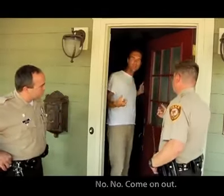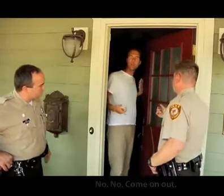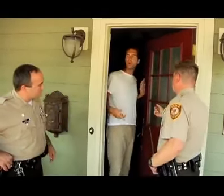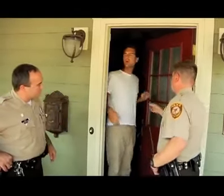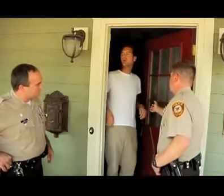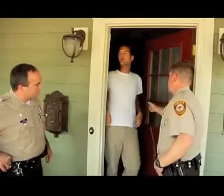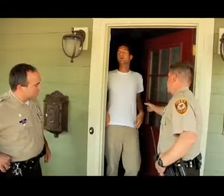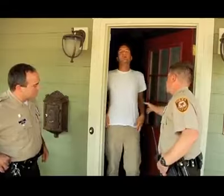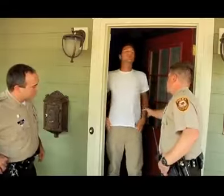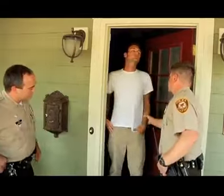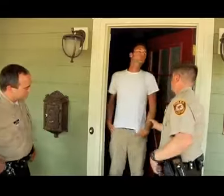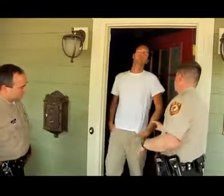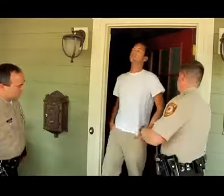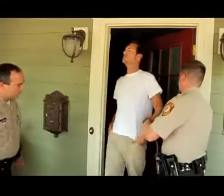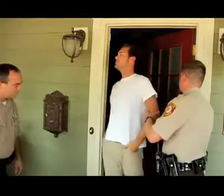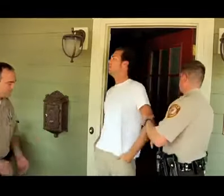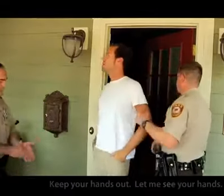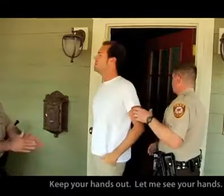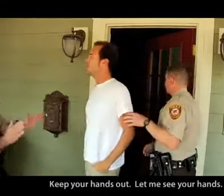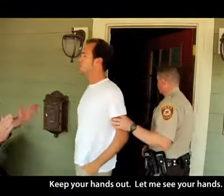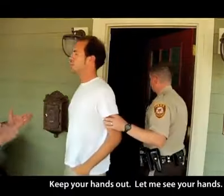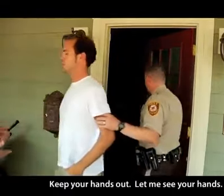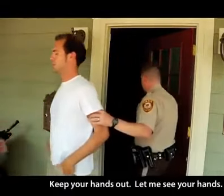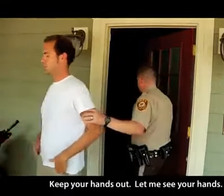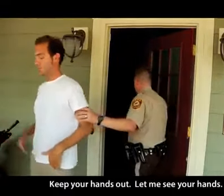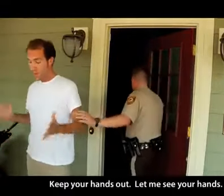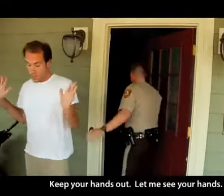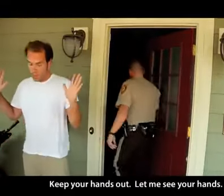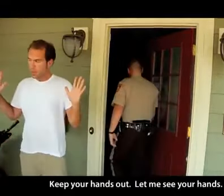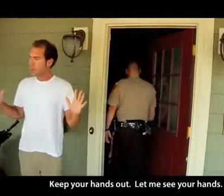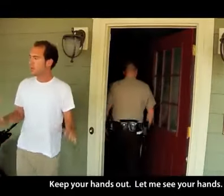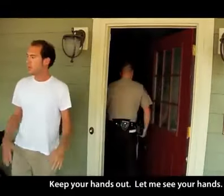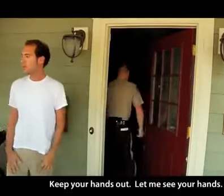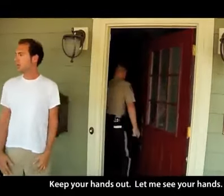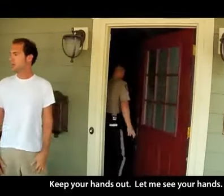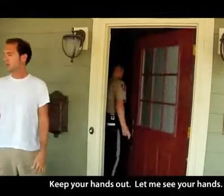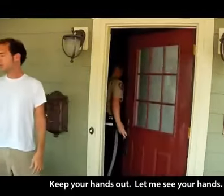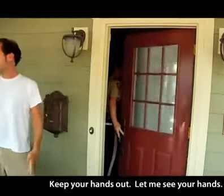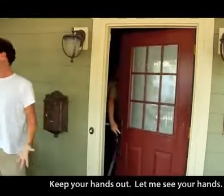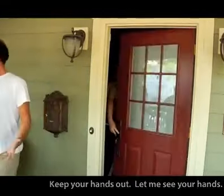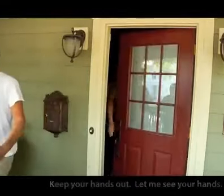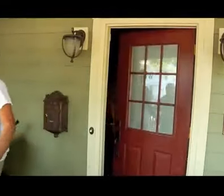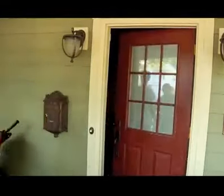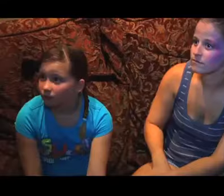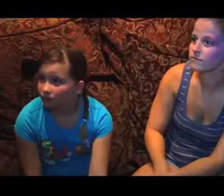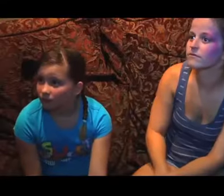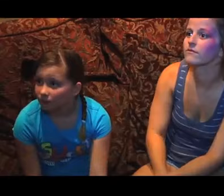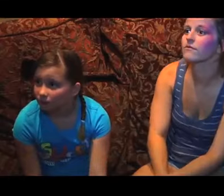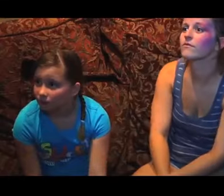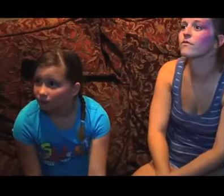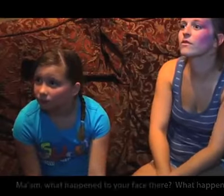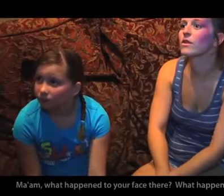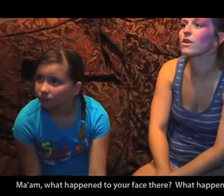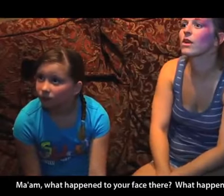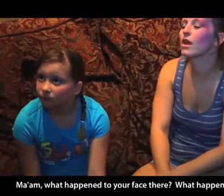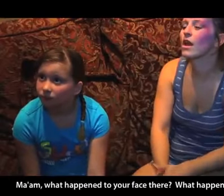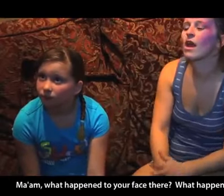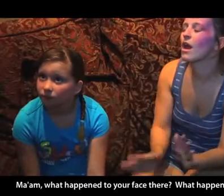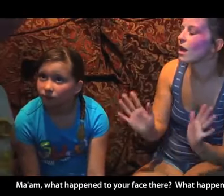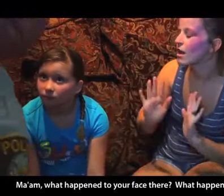come on out. Hey, Grant's out. Raise your hands. Ma'am, what happened to your face today? What